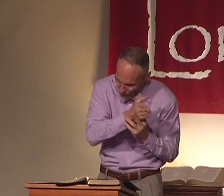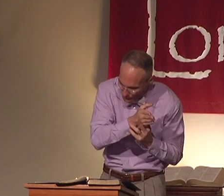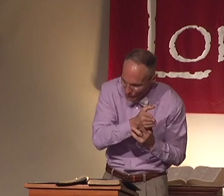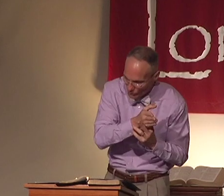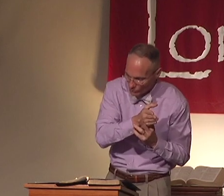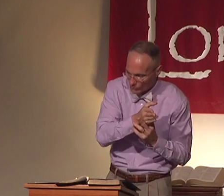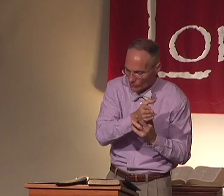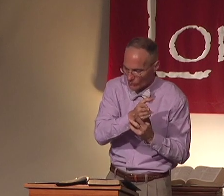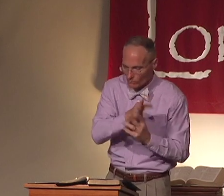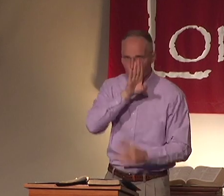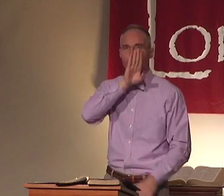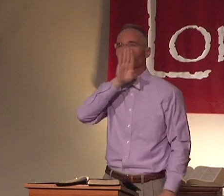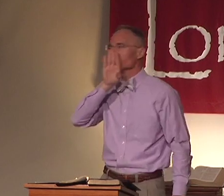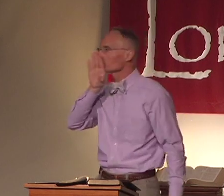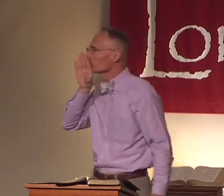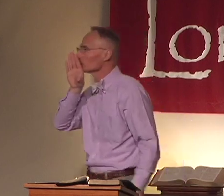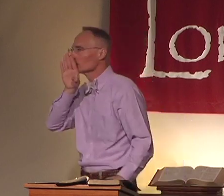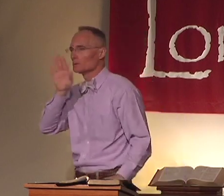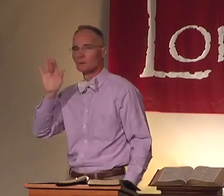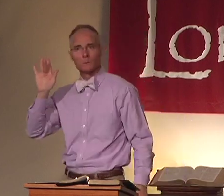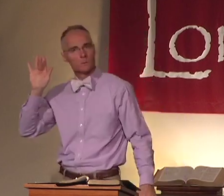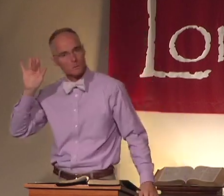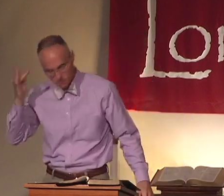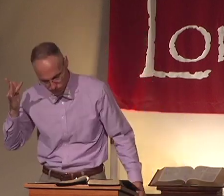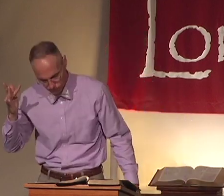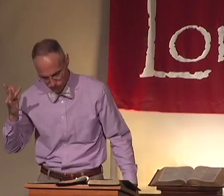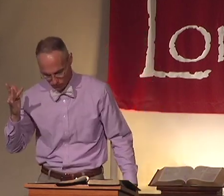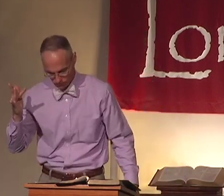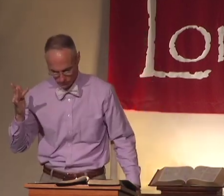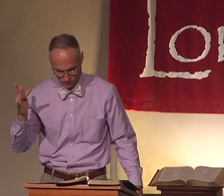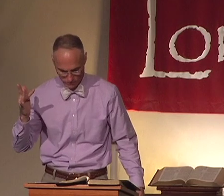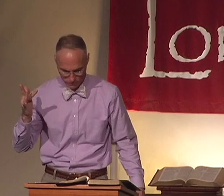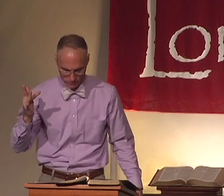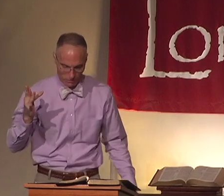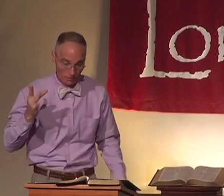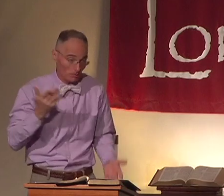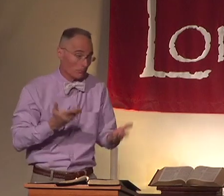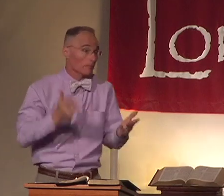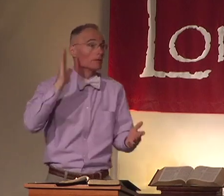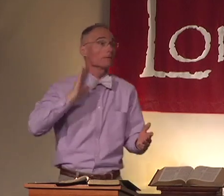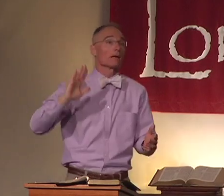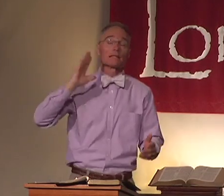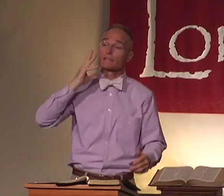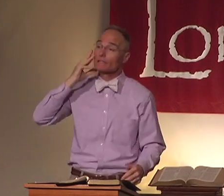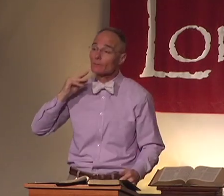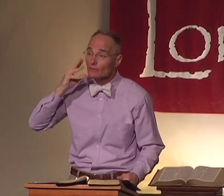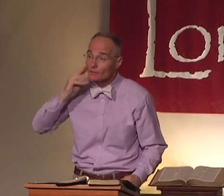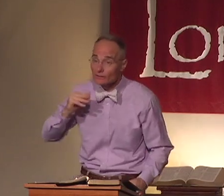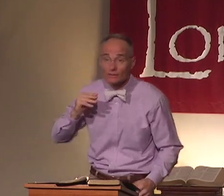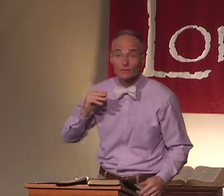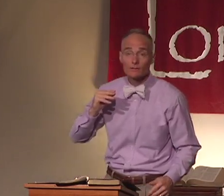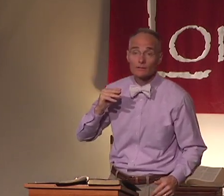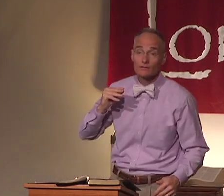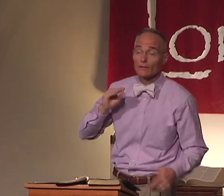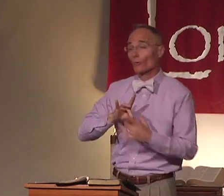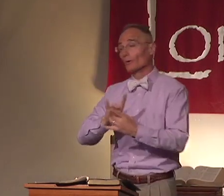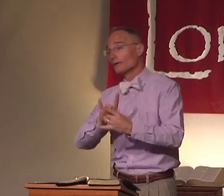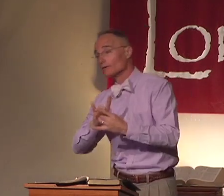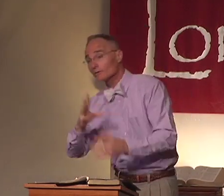We can't get through them. It's frustrating, they're just there. Maybe it's a past experience.